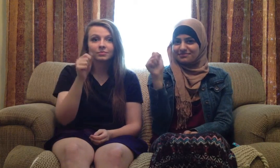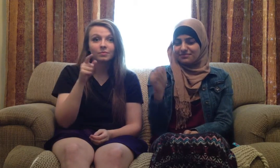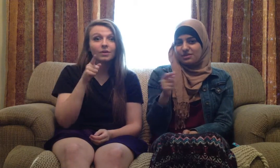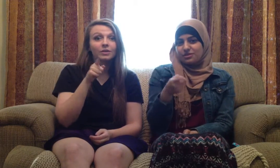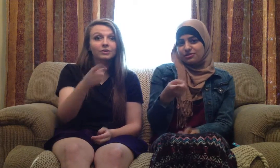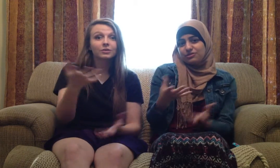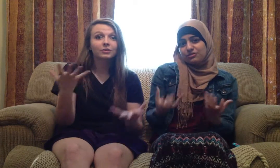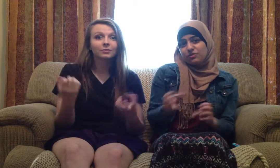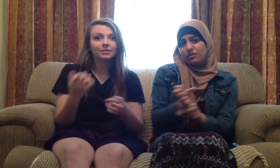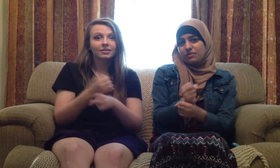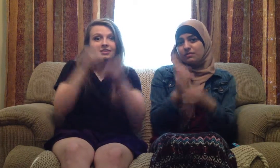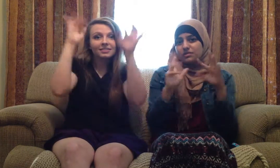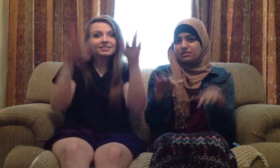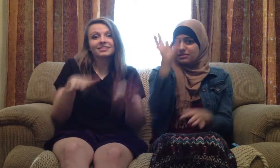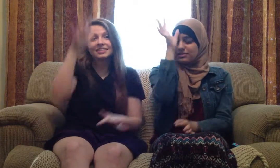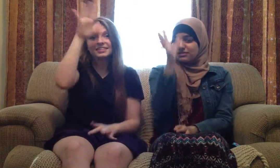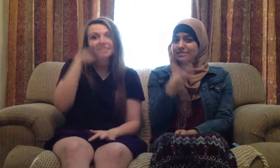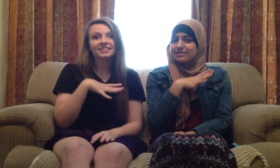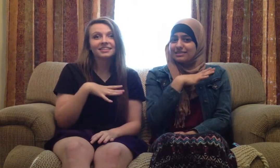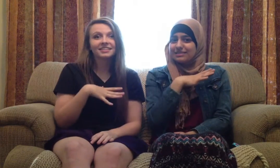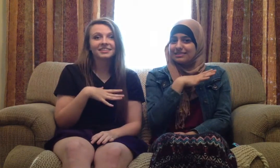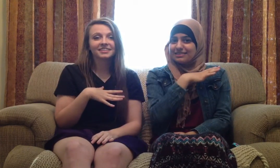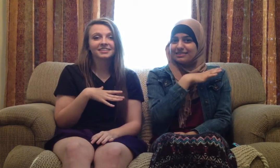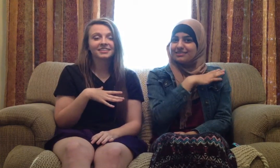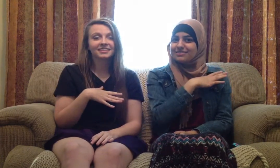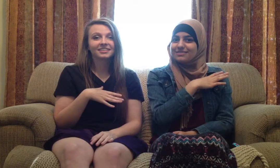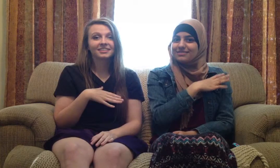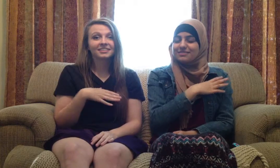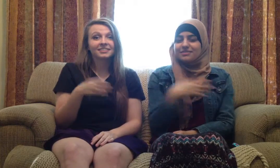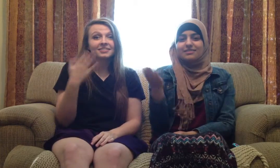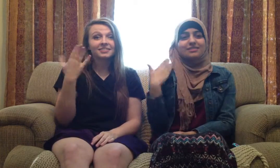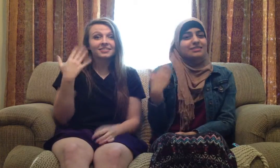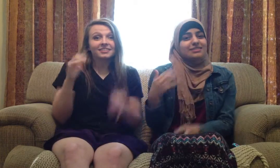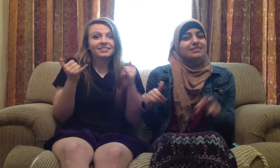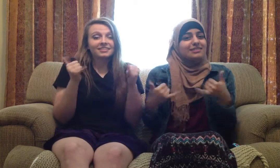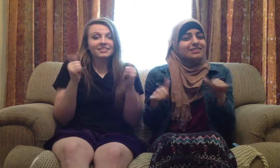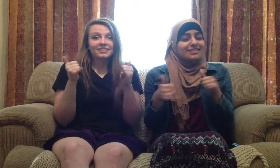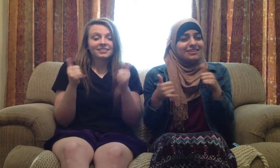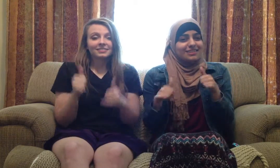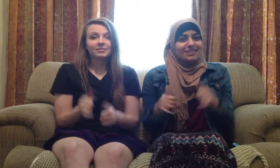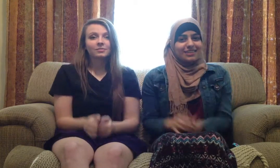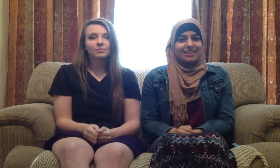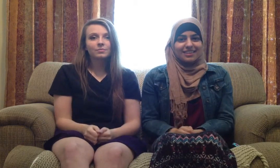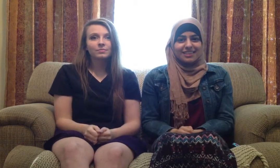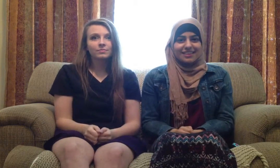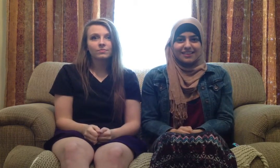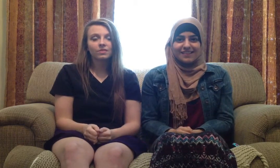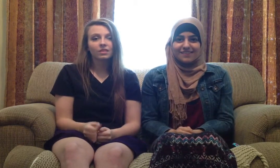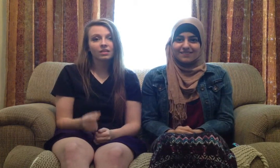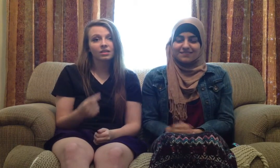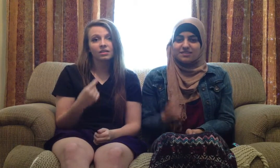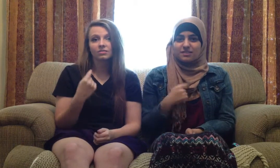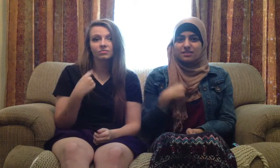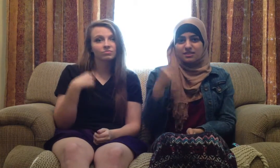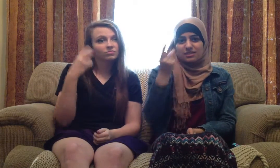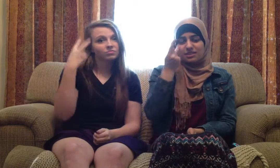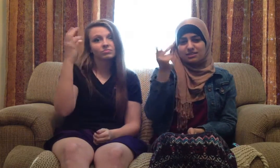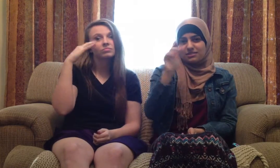Do you wanna build a snowman? Come on, let's go and play I never